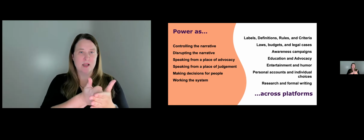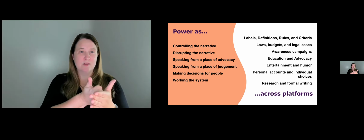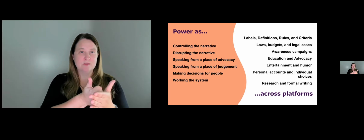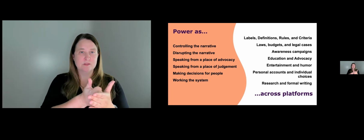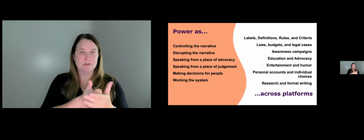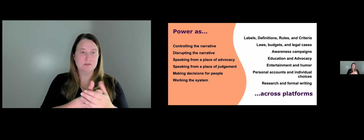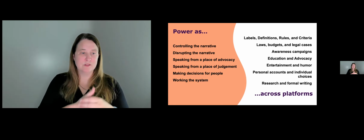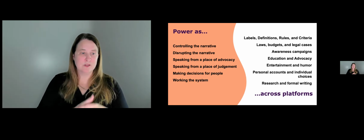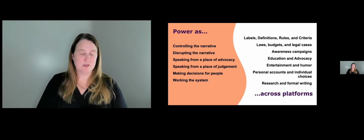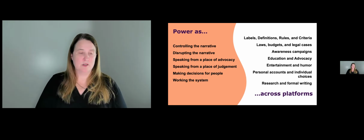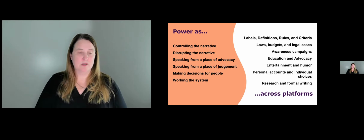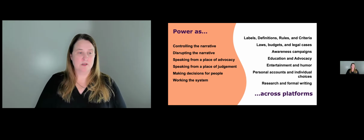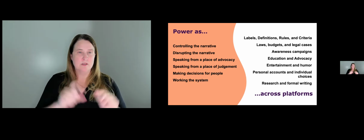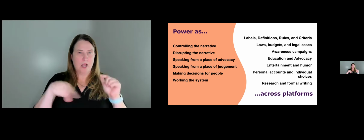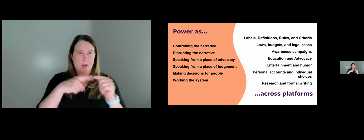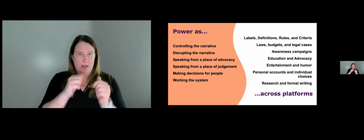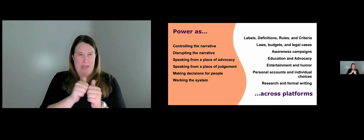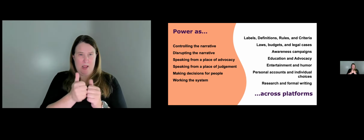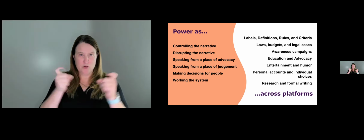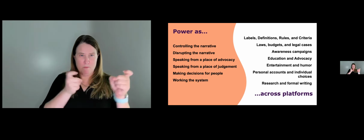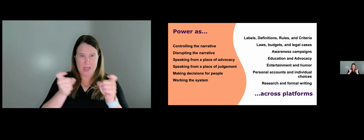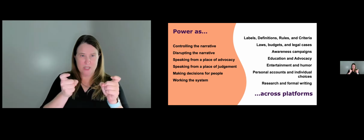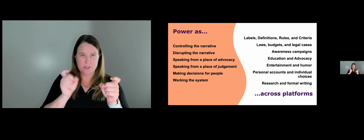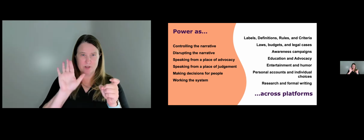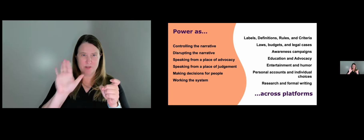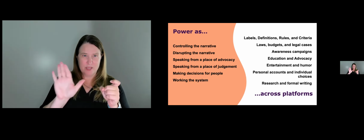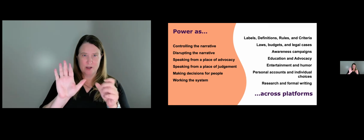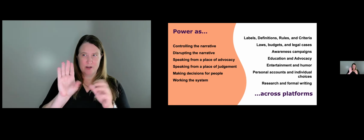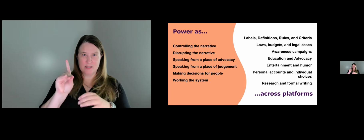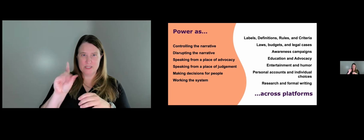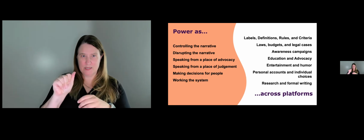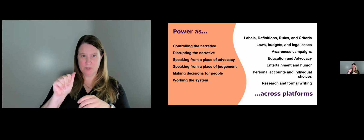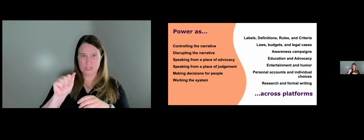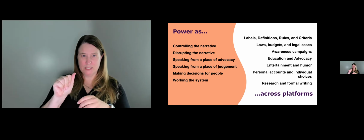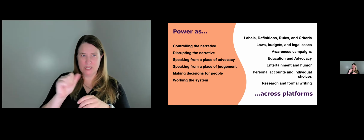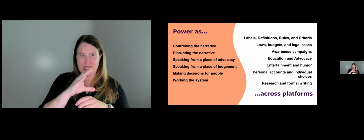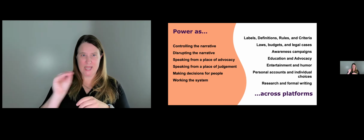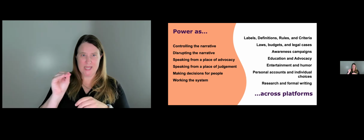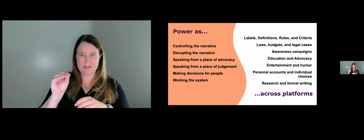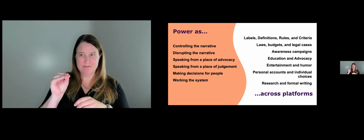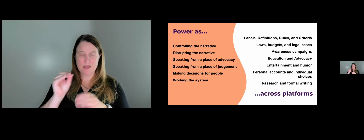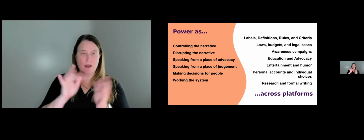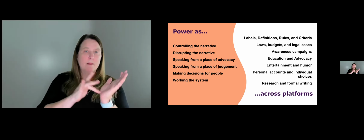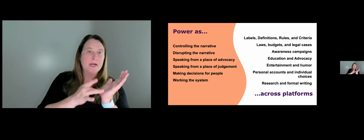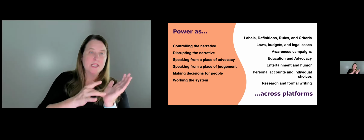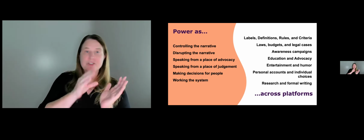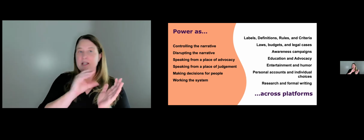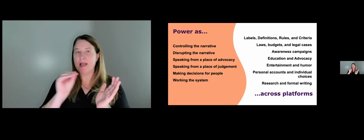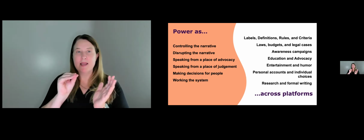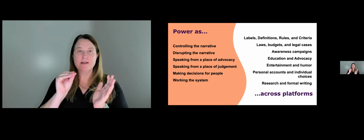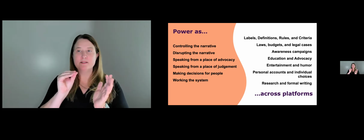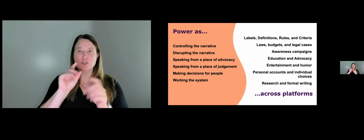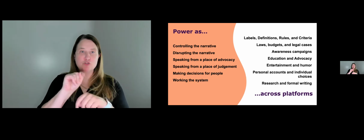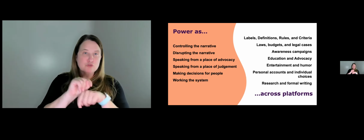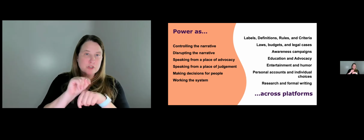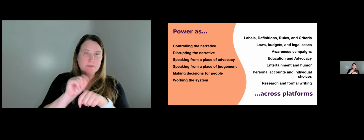um, need to be able to have the power to make decisions for themselves and know how to manage their